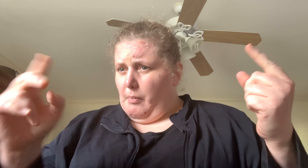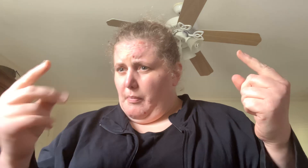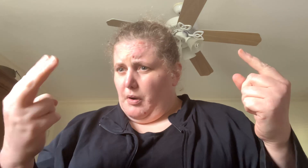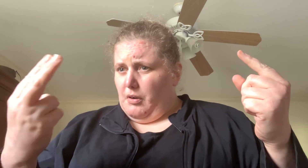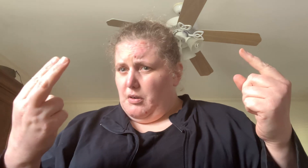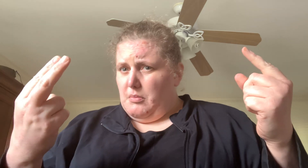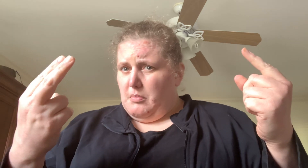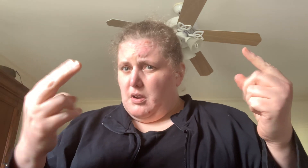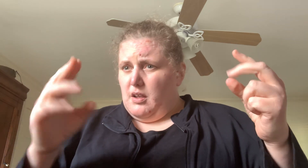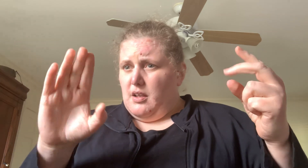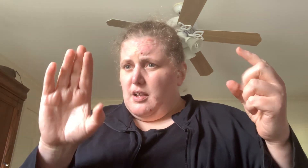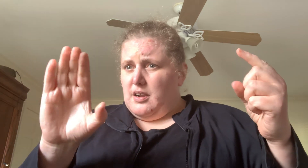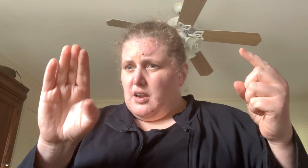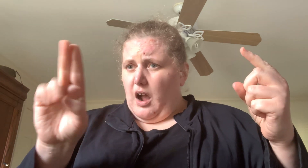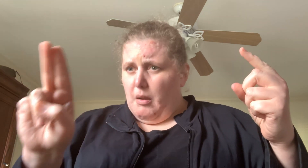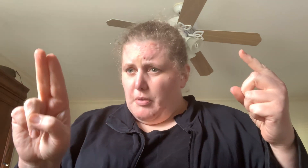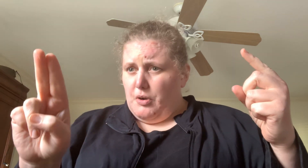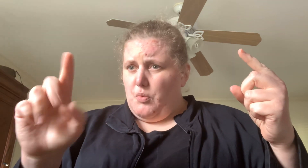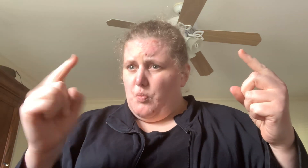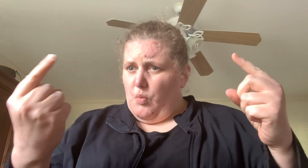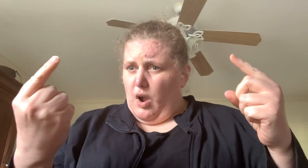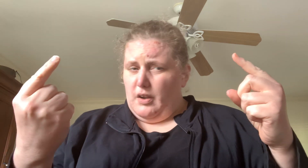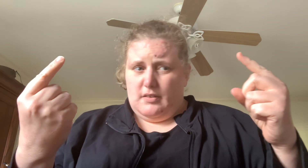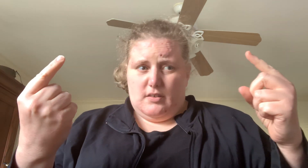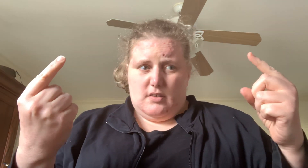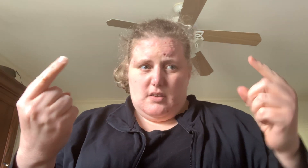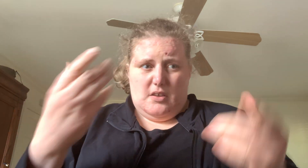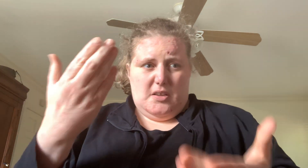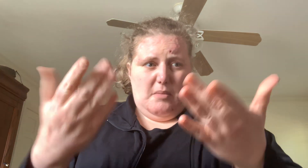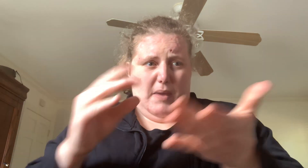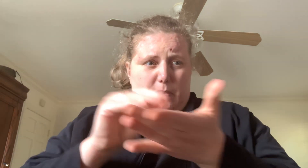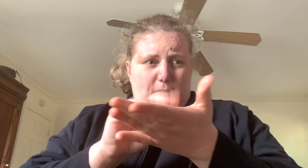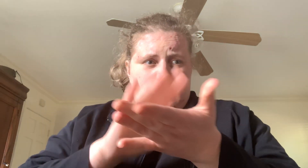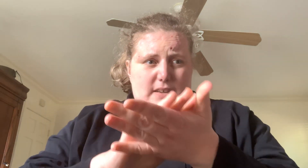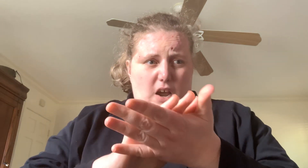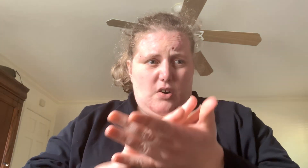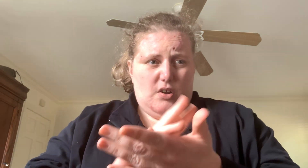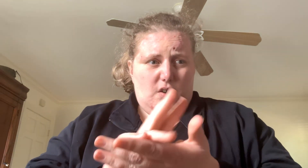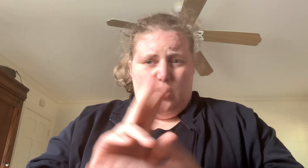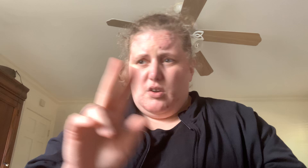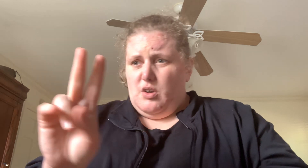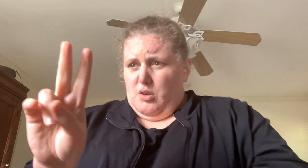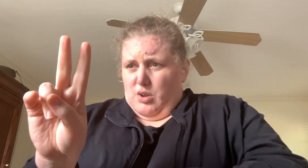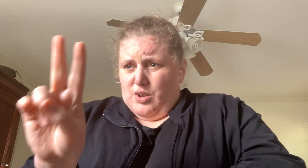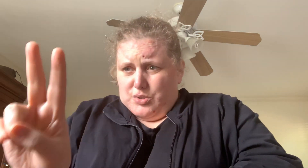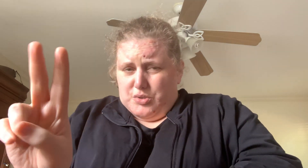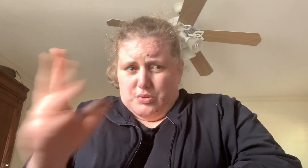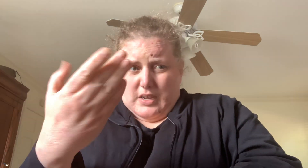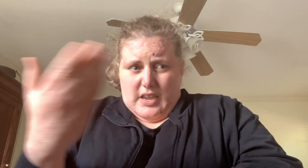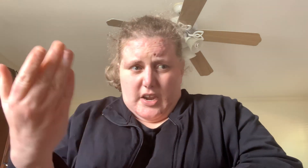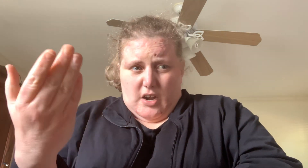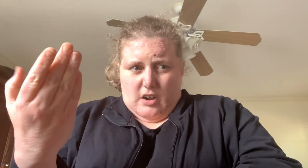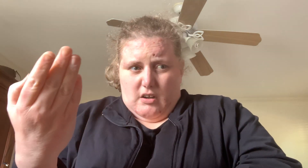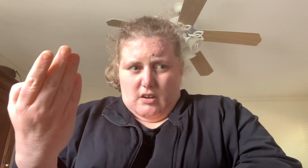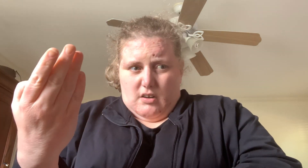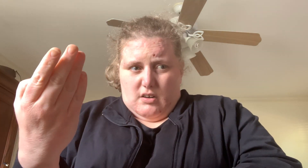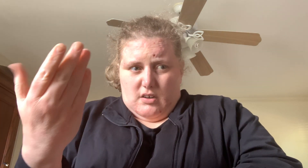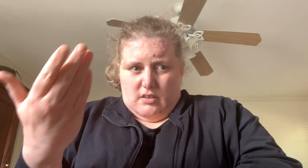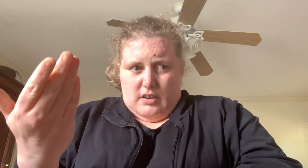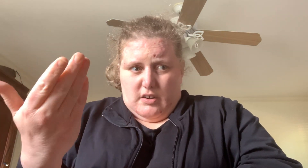2 here. That'll give us 2 oxygens, but it also gives us 2 coppers. So then we need to go in and put